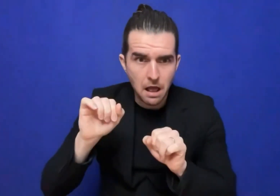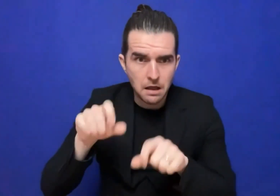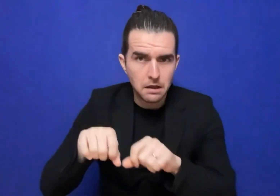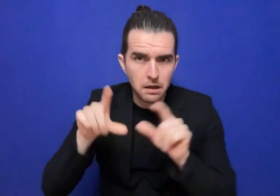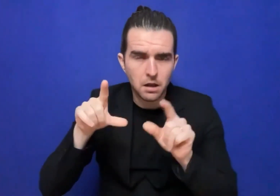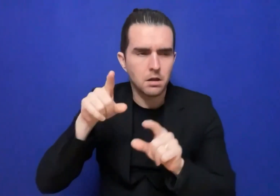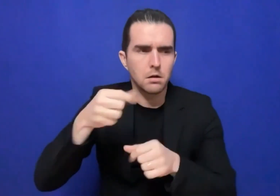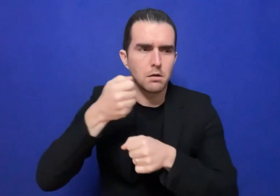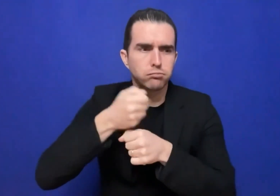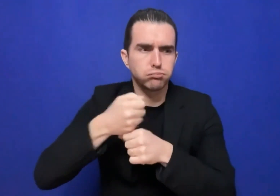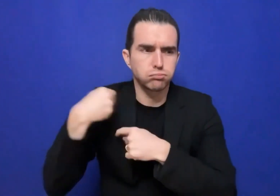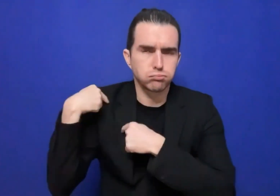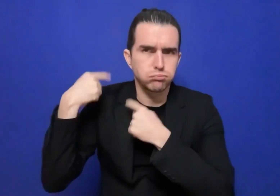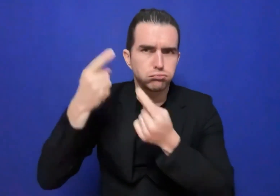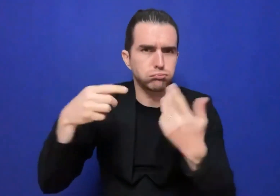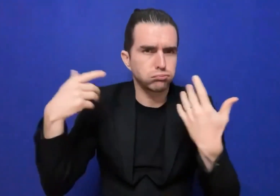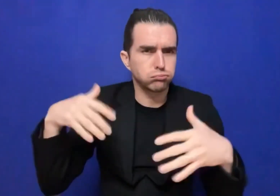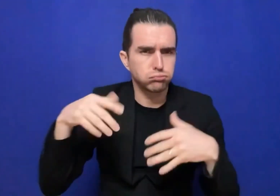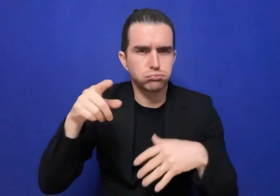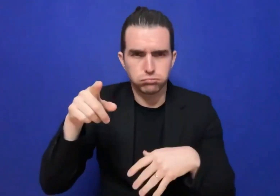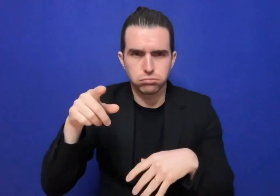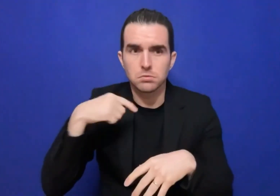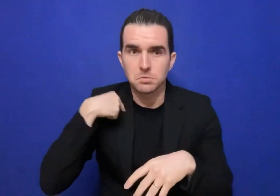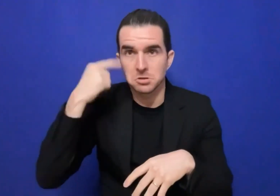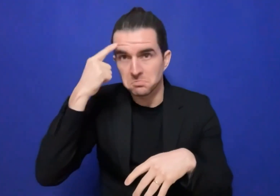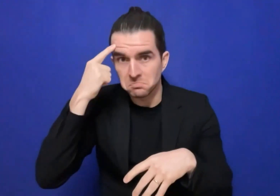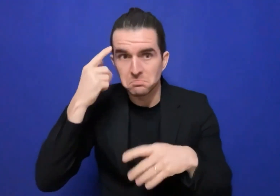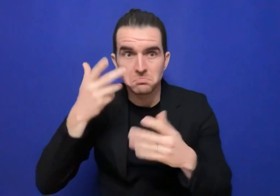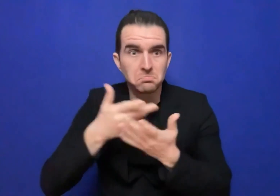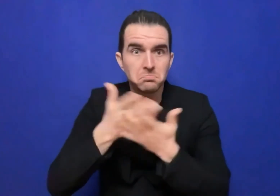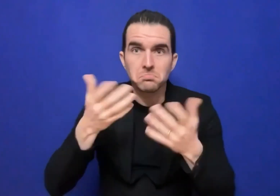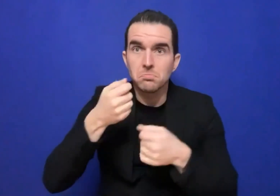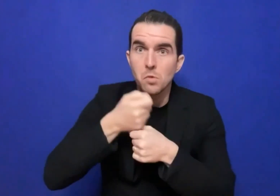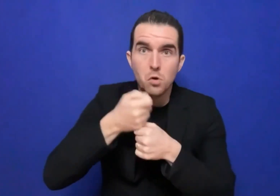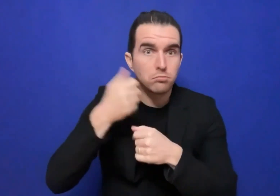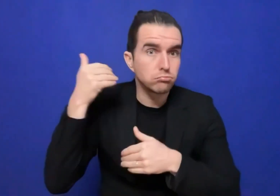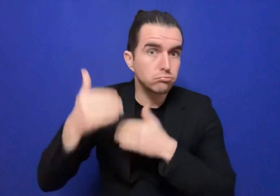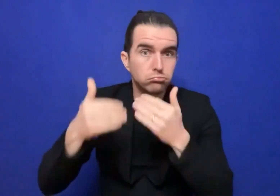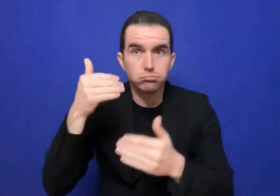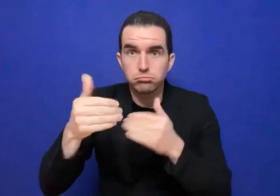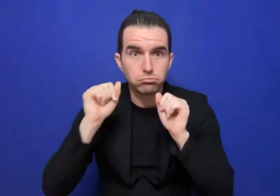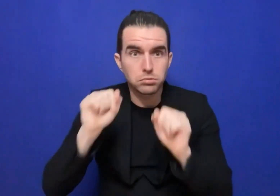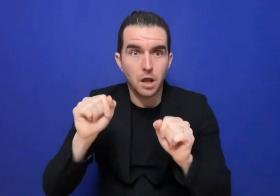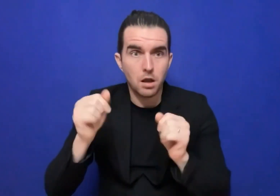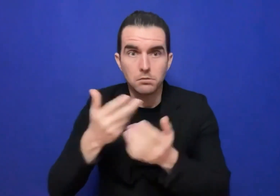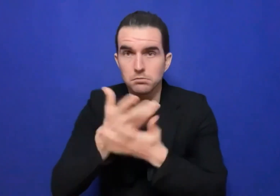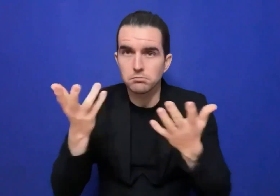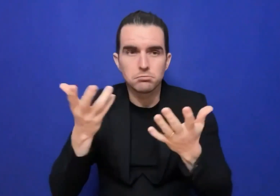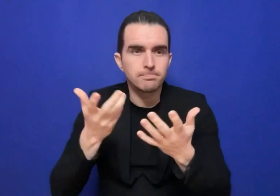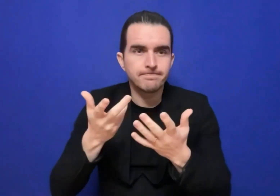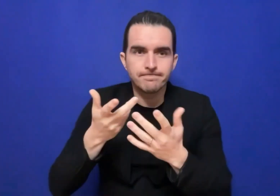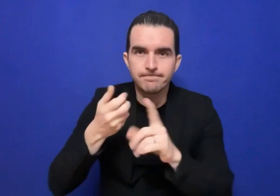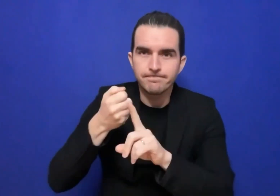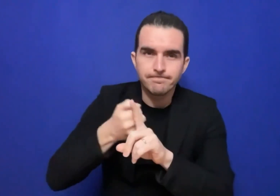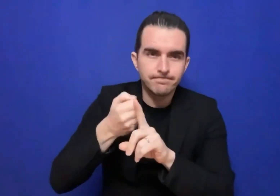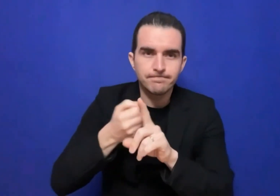if any of that work has to do with advocating for more resources at the country level, to your governments to make